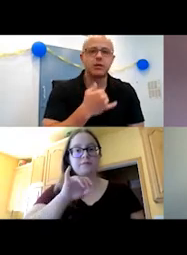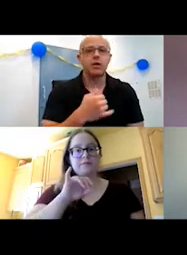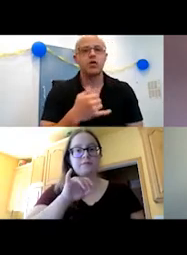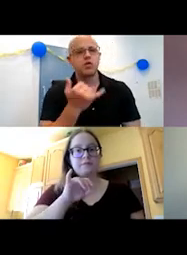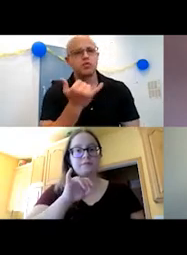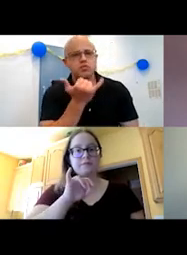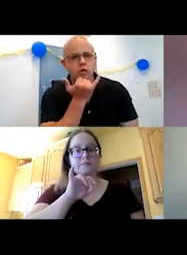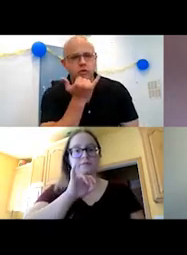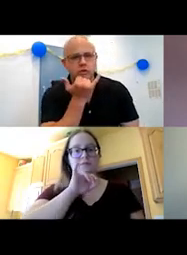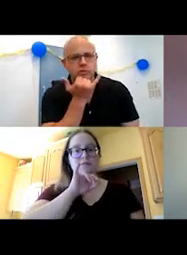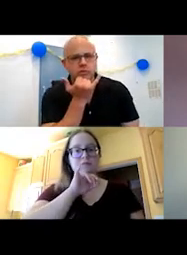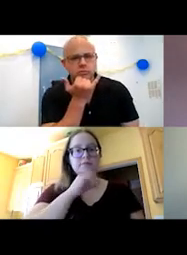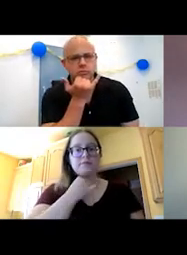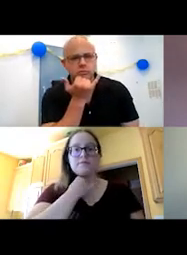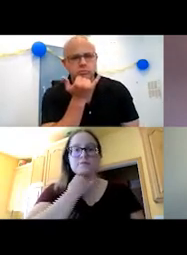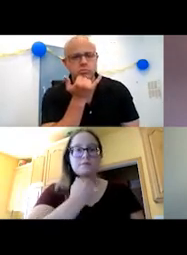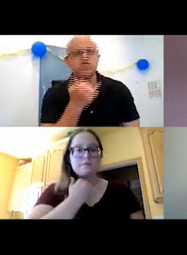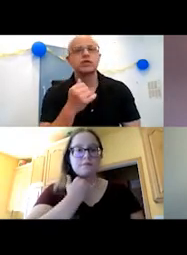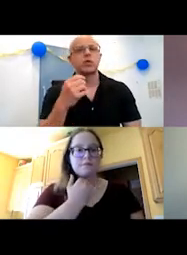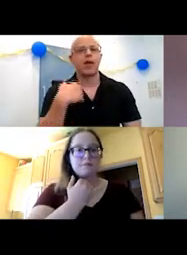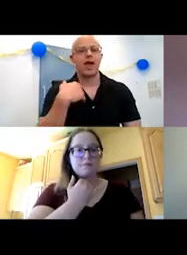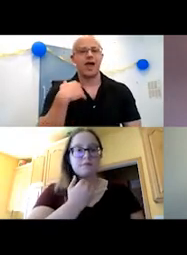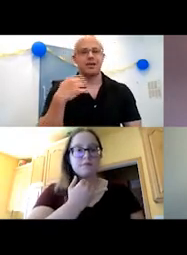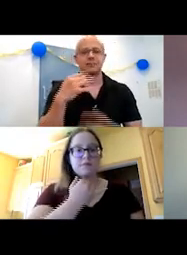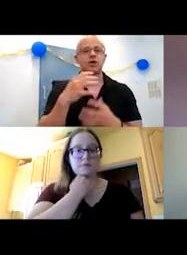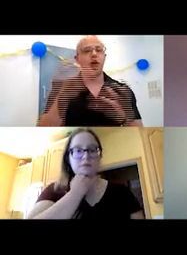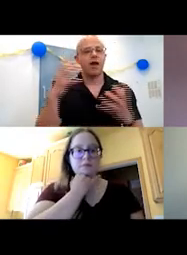means mistake, wrong.